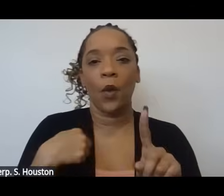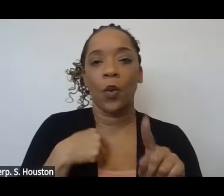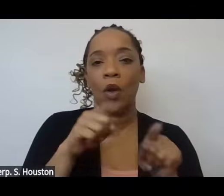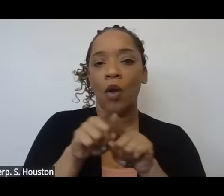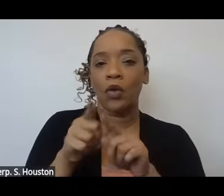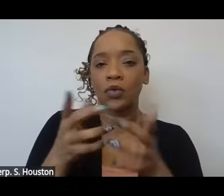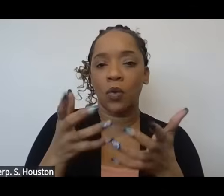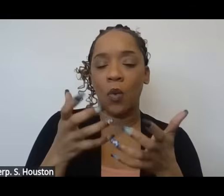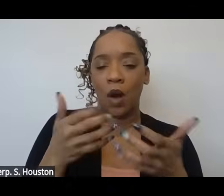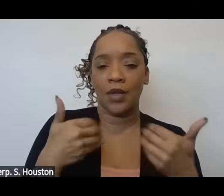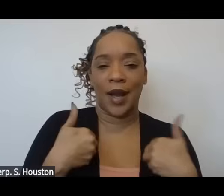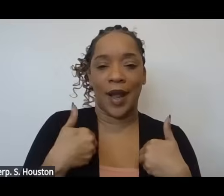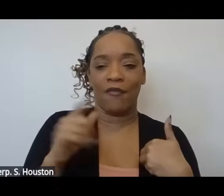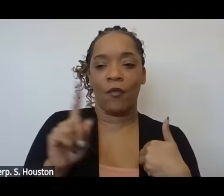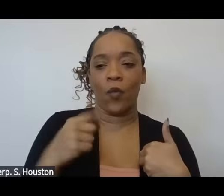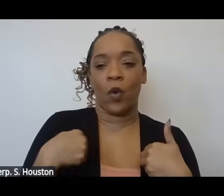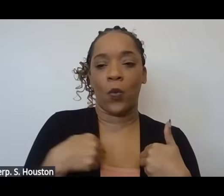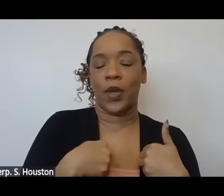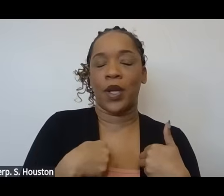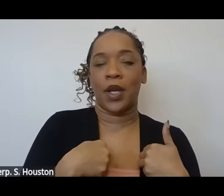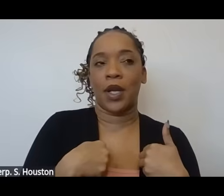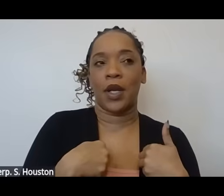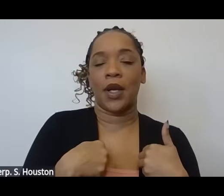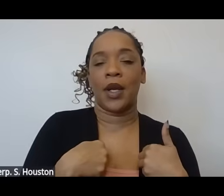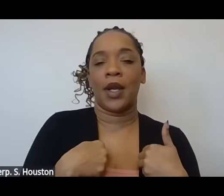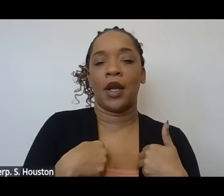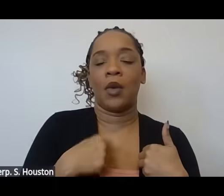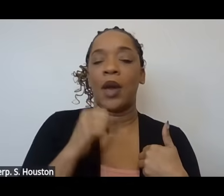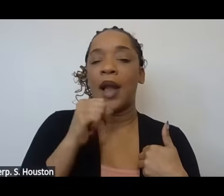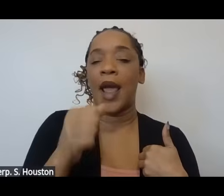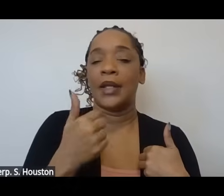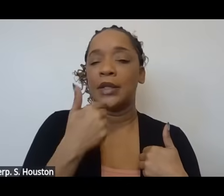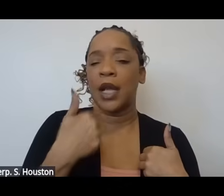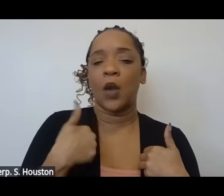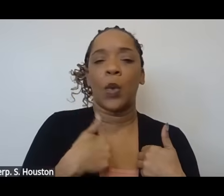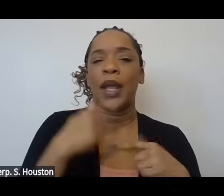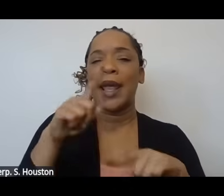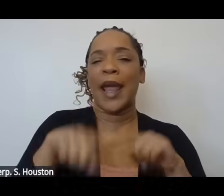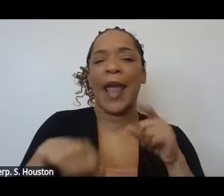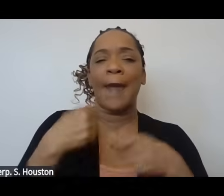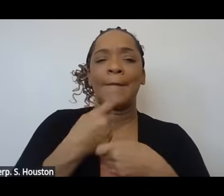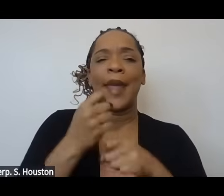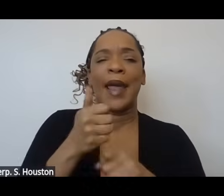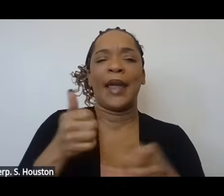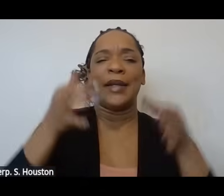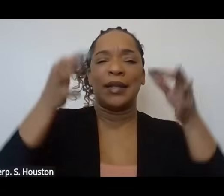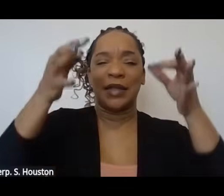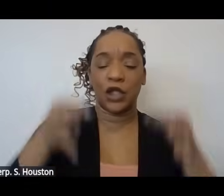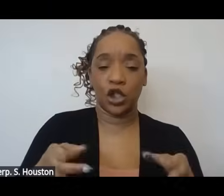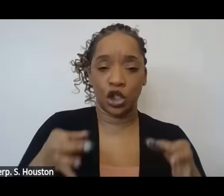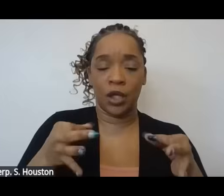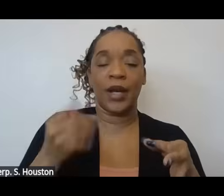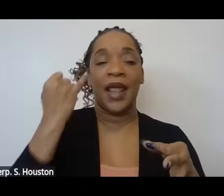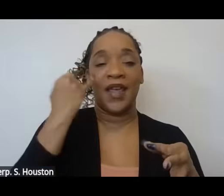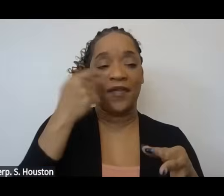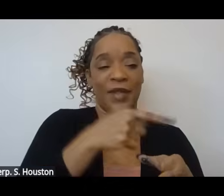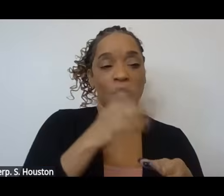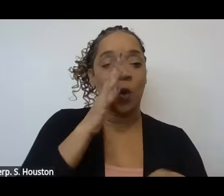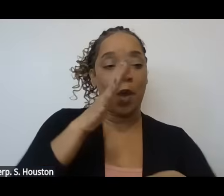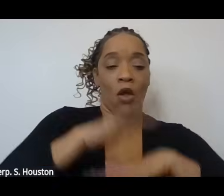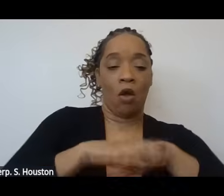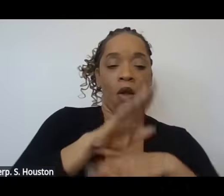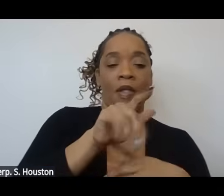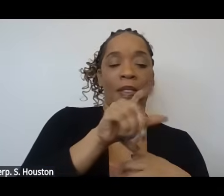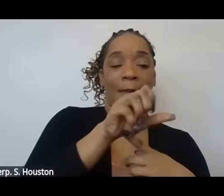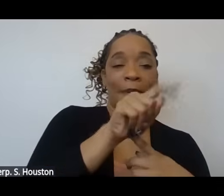we can't make a decision on whether to put it on the ballot or not put it on the ballot based on the fact that we have to wait for an investigation. We